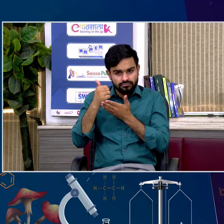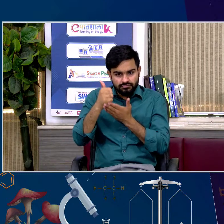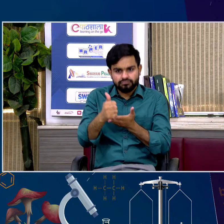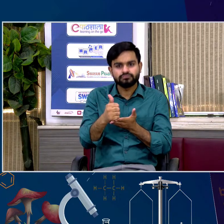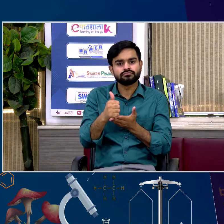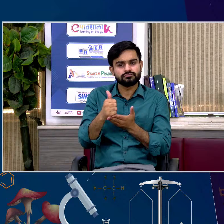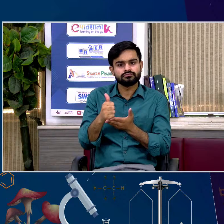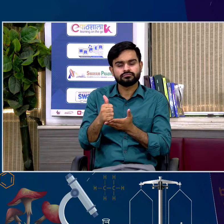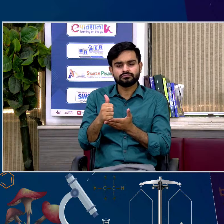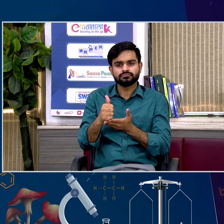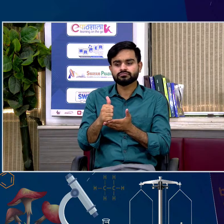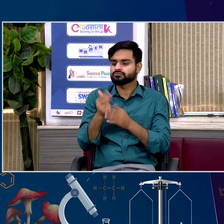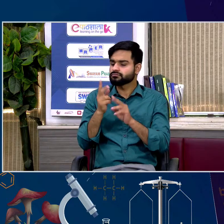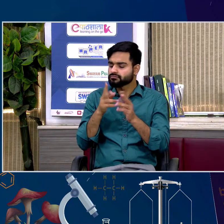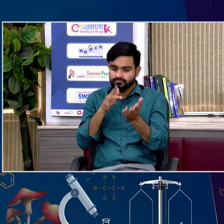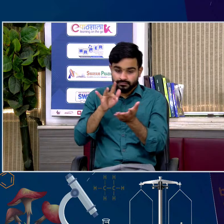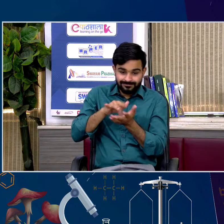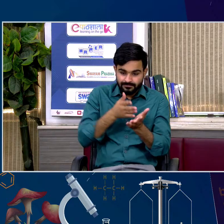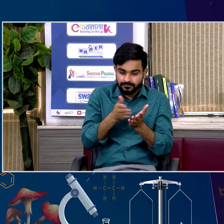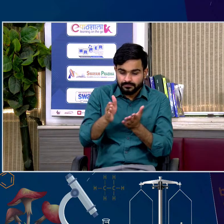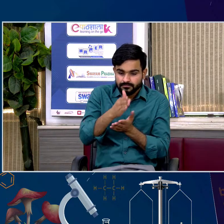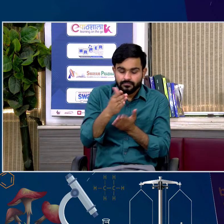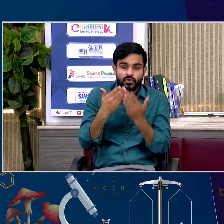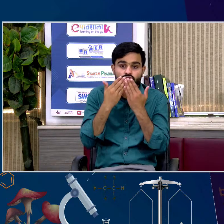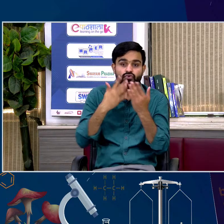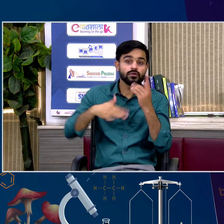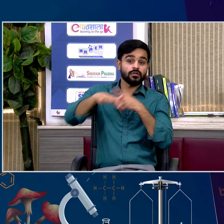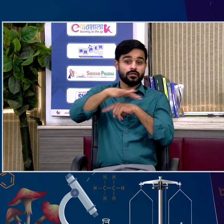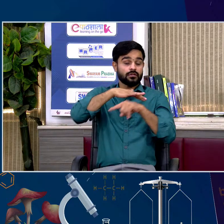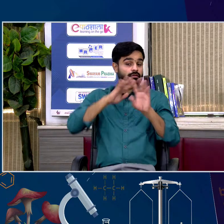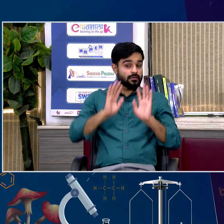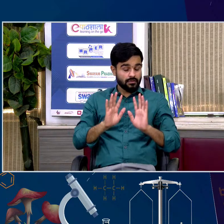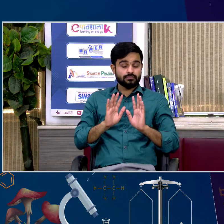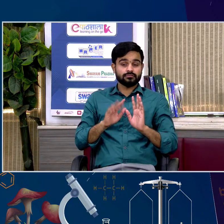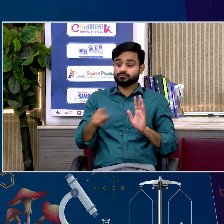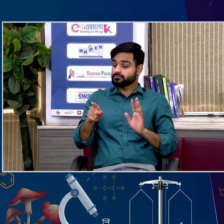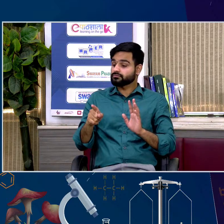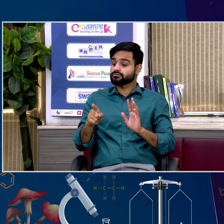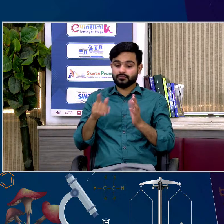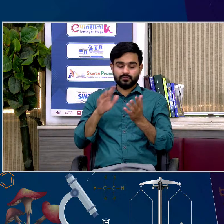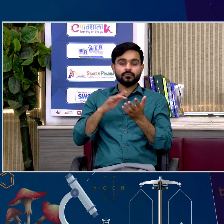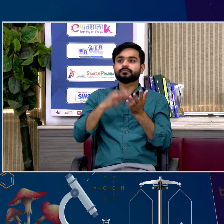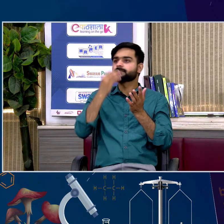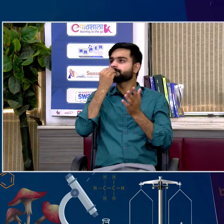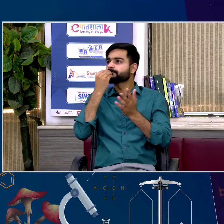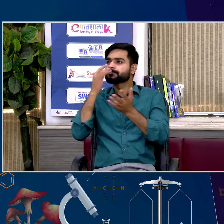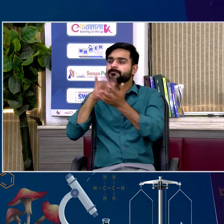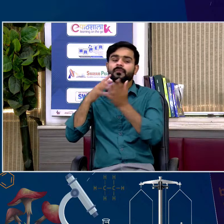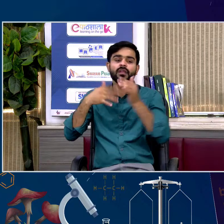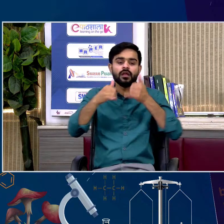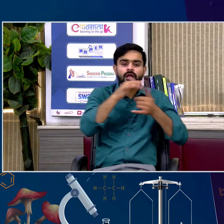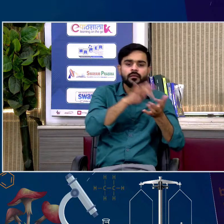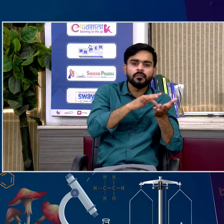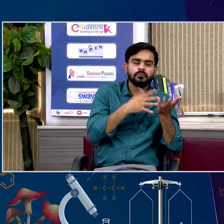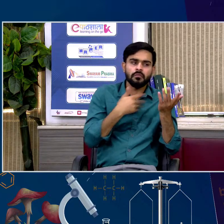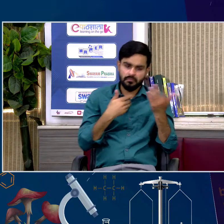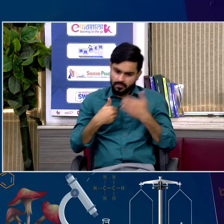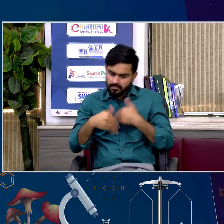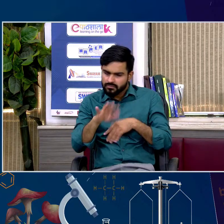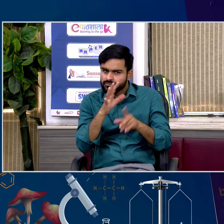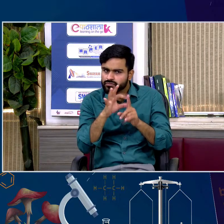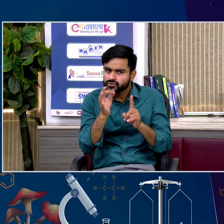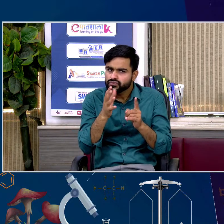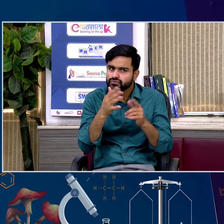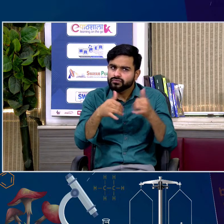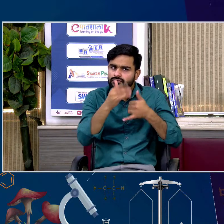help for navigating the school environment, right? Where is the cafeteria? Where is the playground? What am I supposed to be doing in the